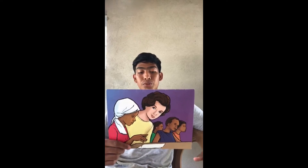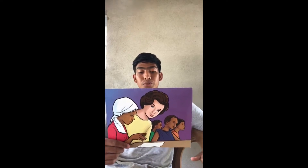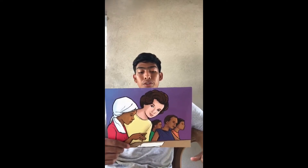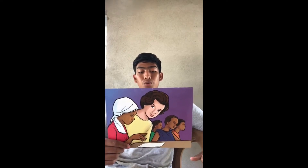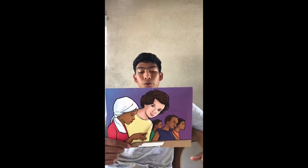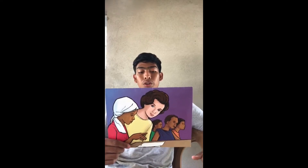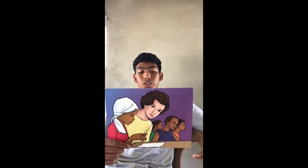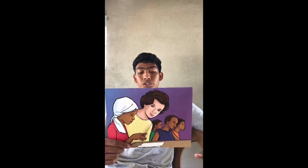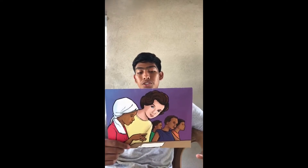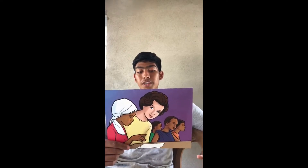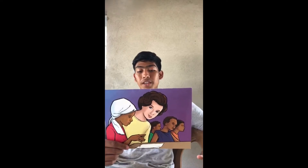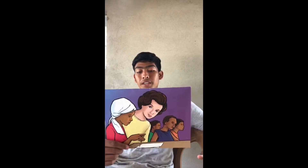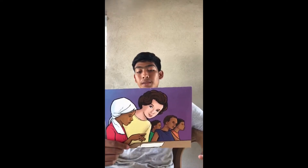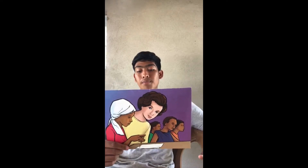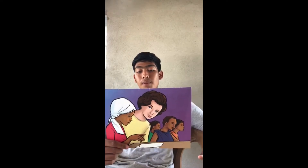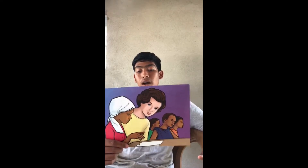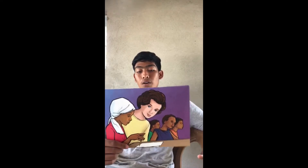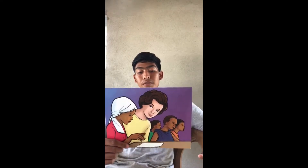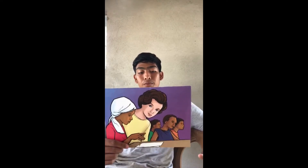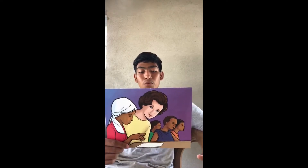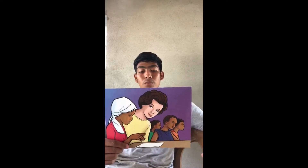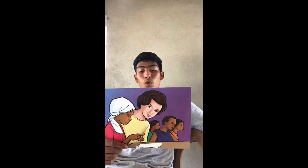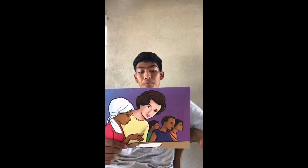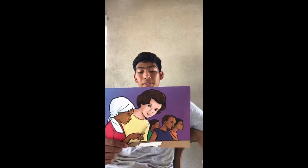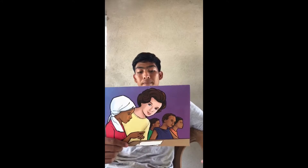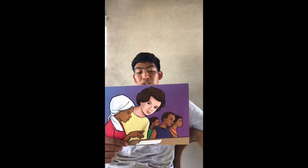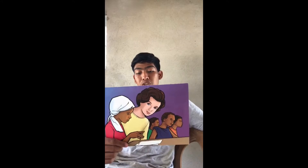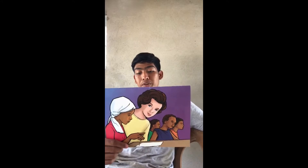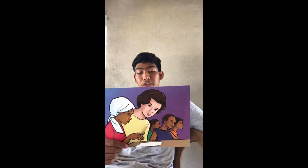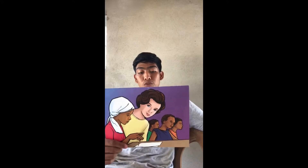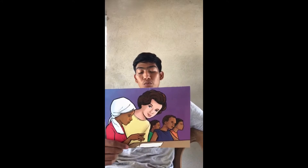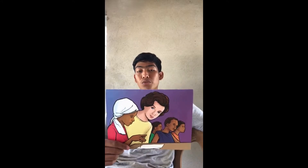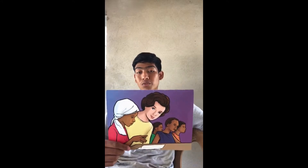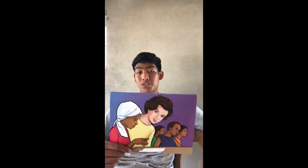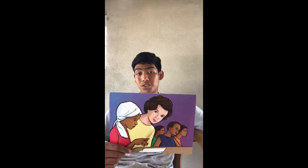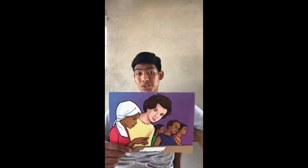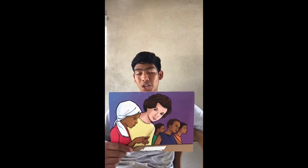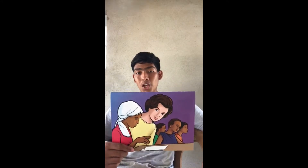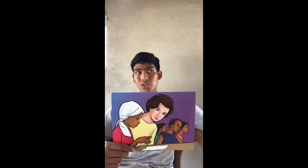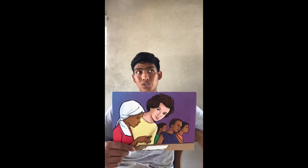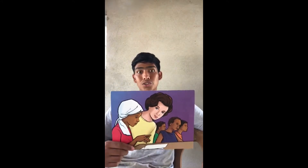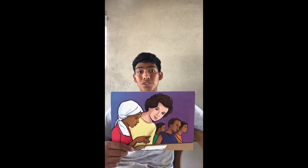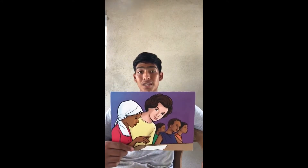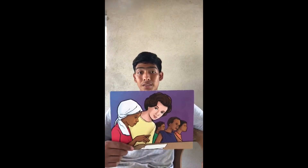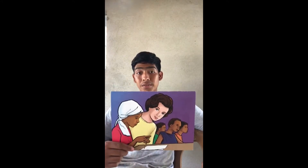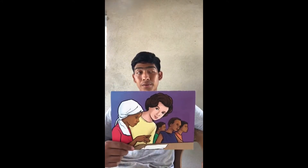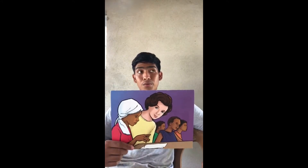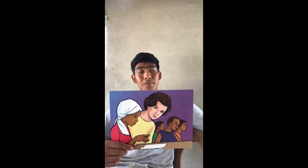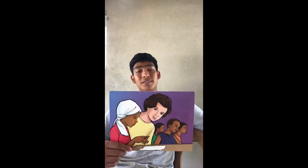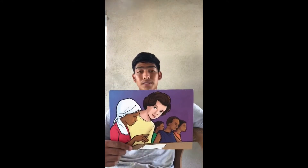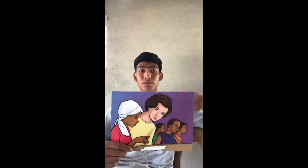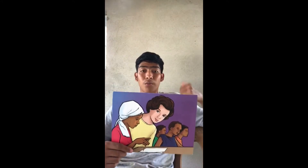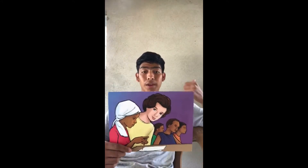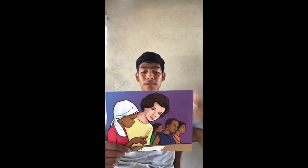through the door. She stayed in the back of the room, hoping the missionary teacher wouldn't notice her. So she just entered the room and sat way at the